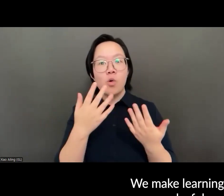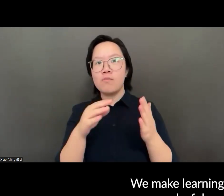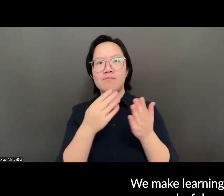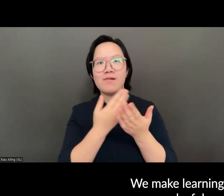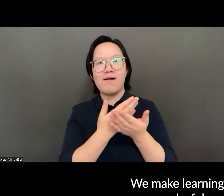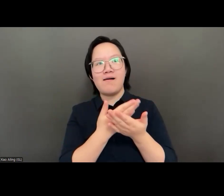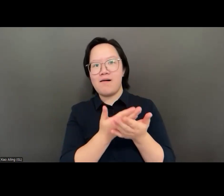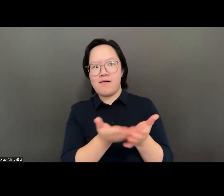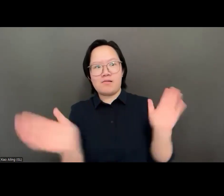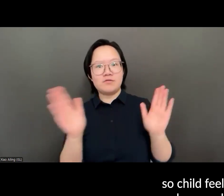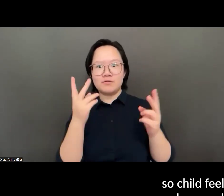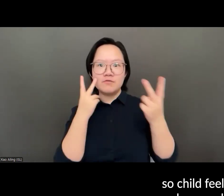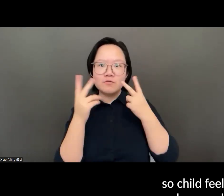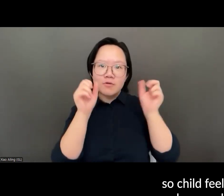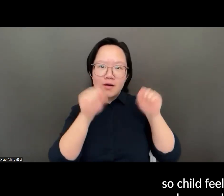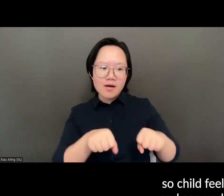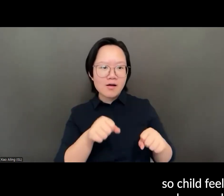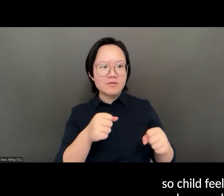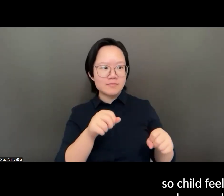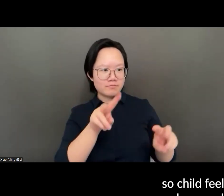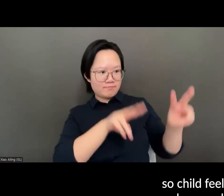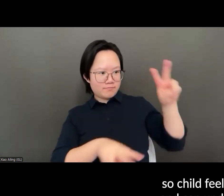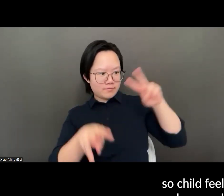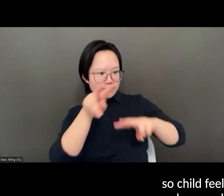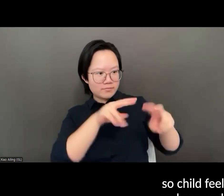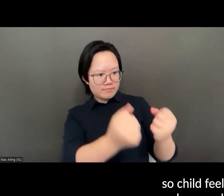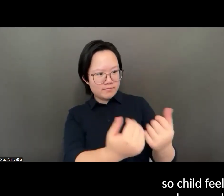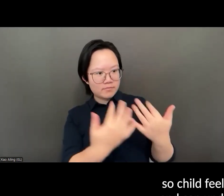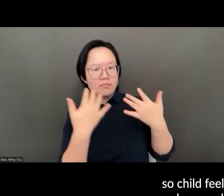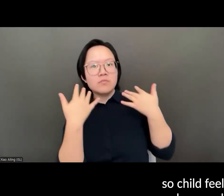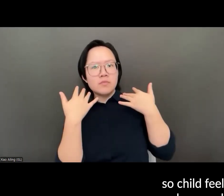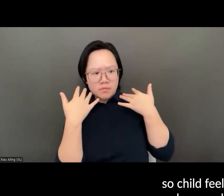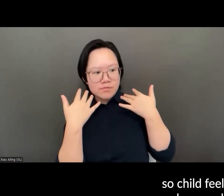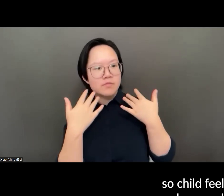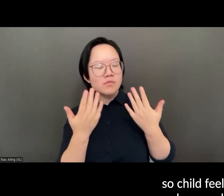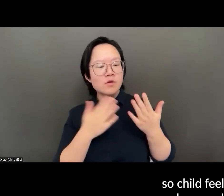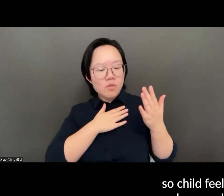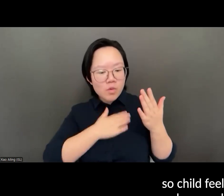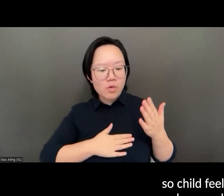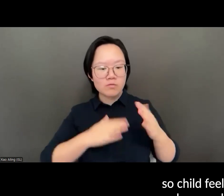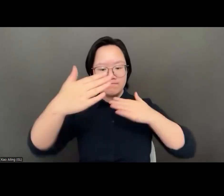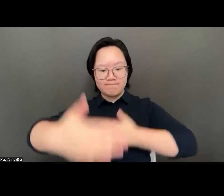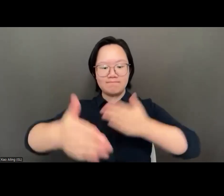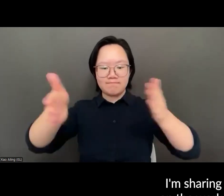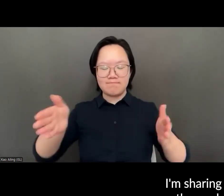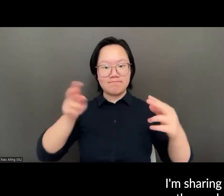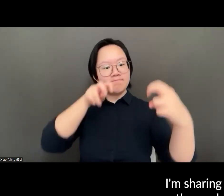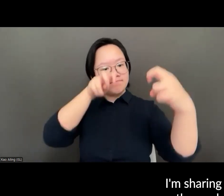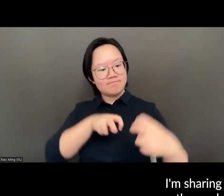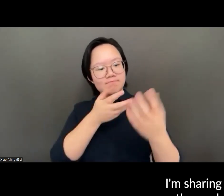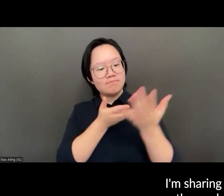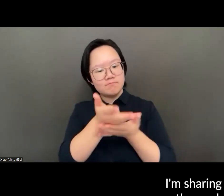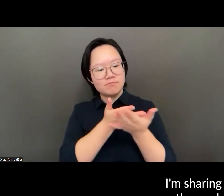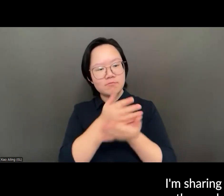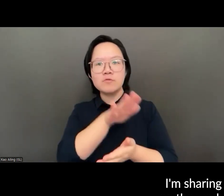playful and interactive, so child feels comfortable and can understand easily. I'm sharing